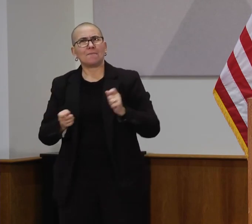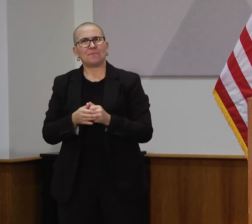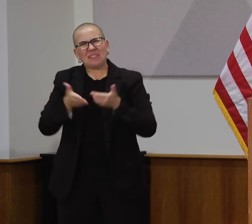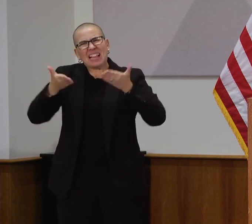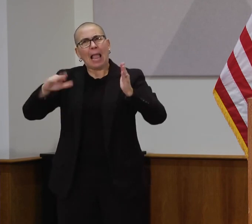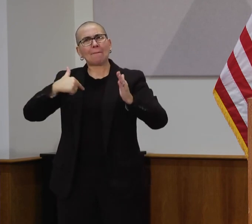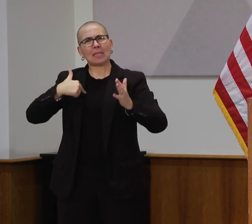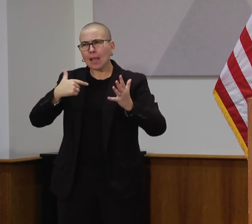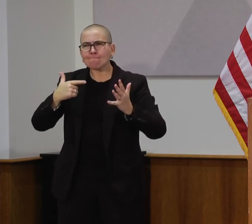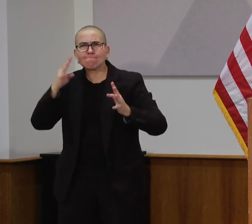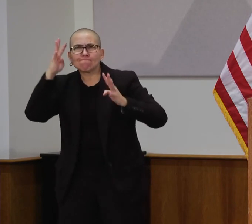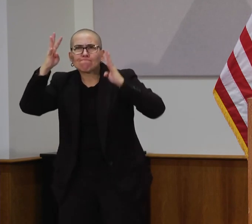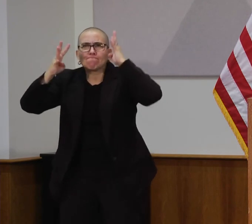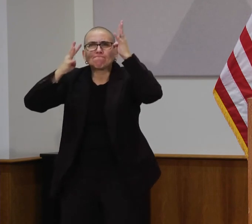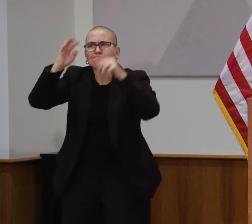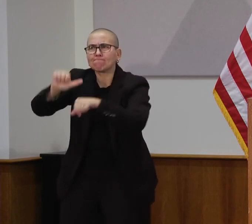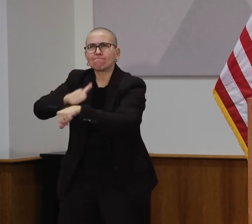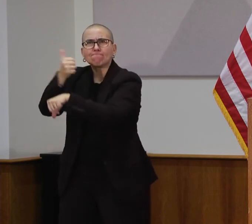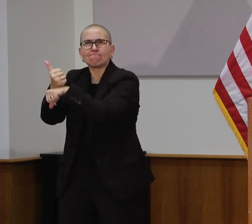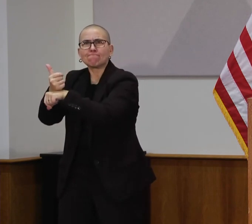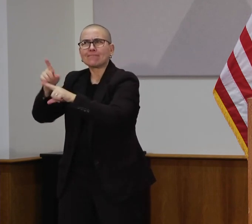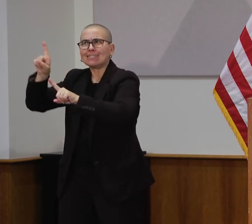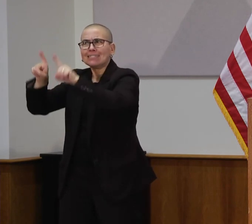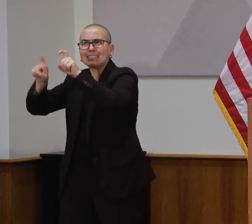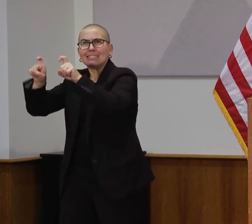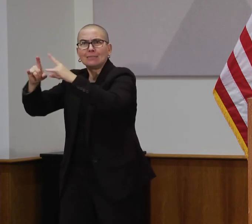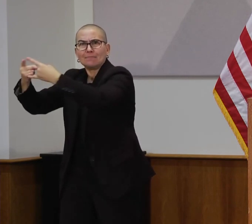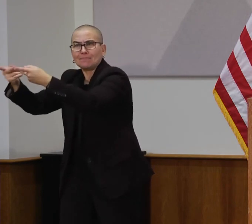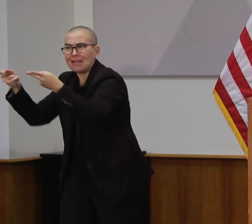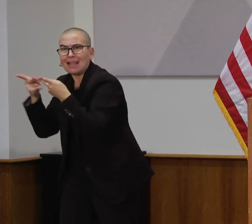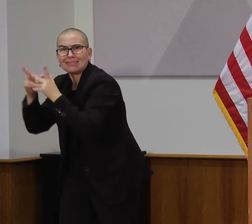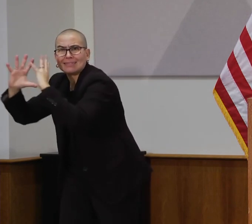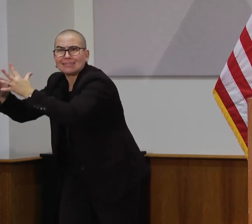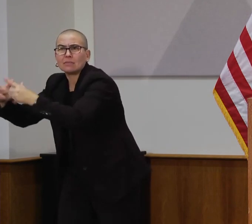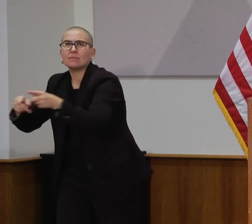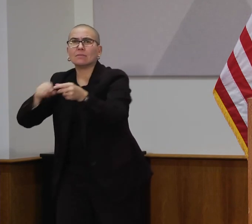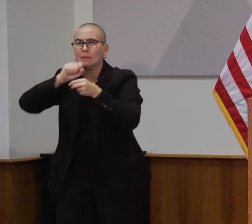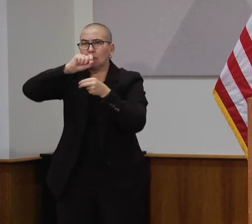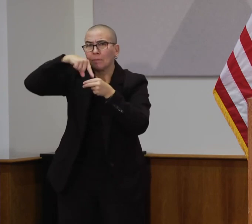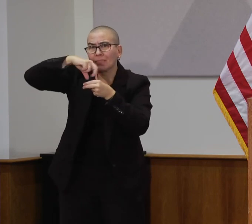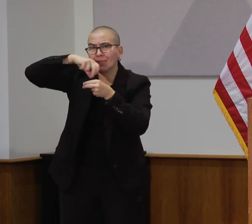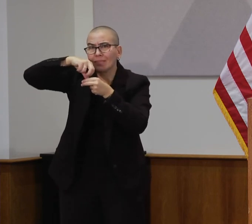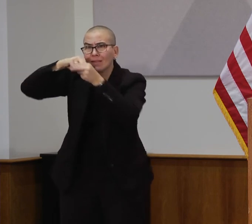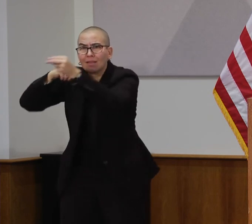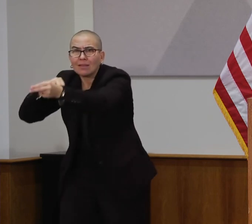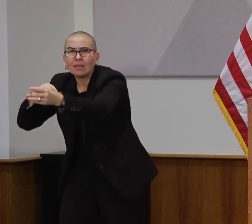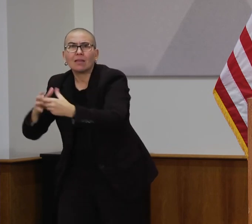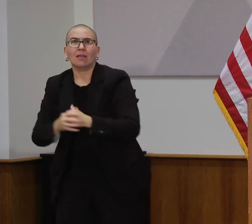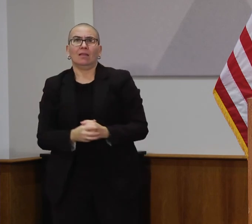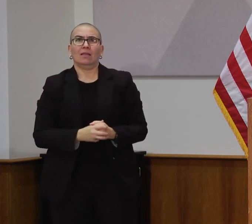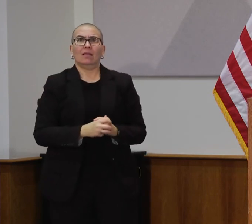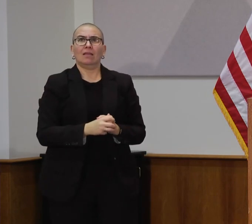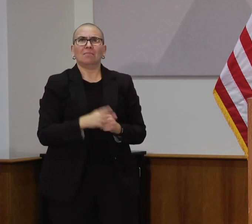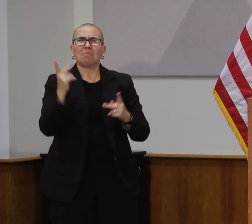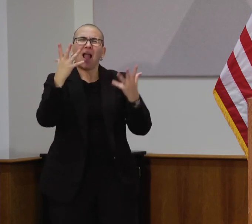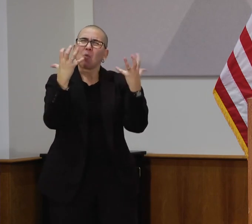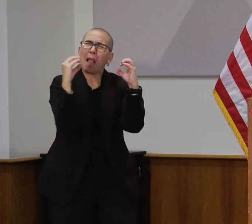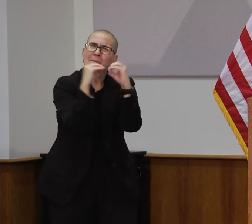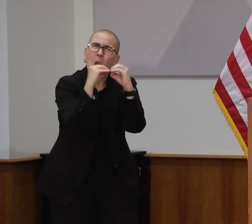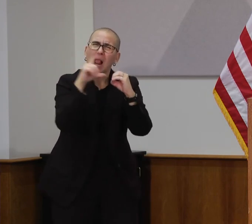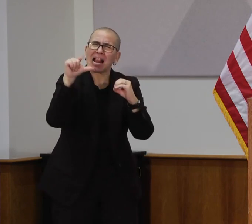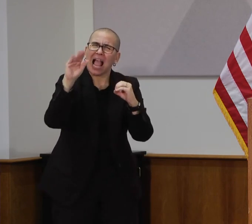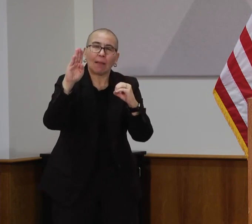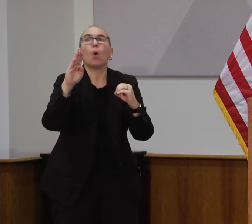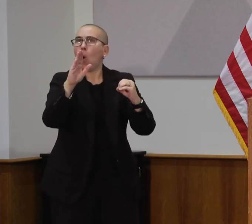better treatments. You allowed us to develop vaccines faster than imaginable. You most importantly allowed us to stay under